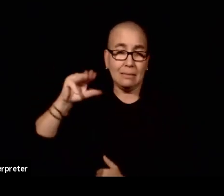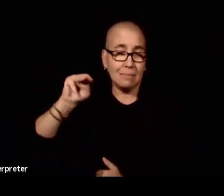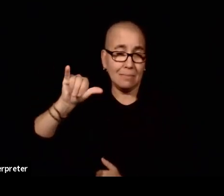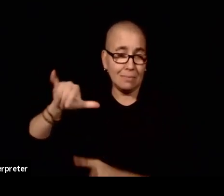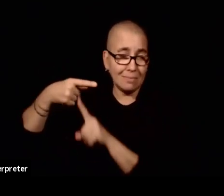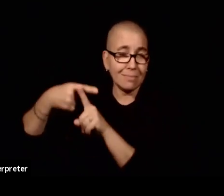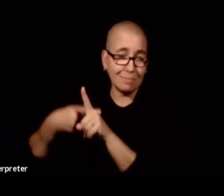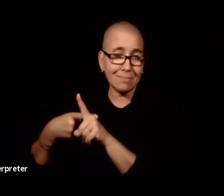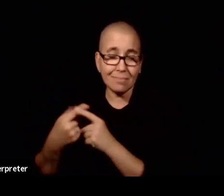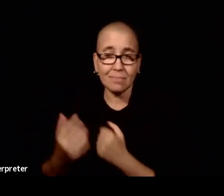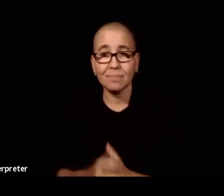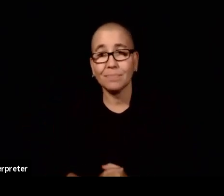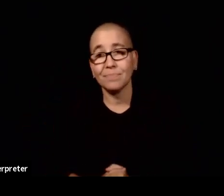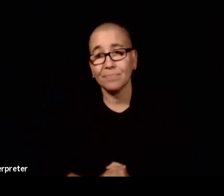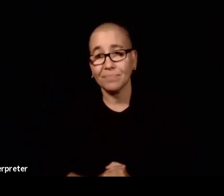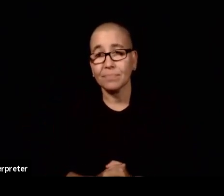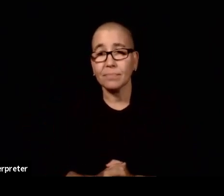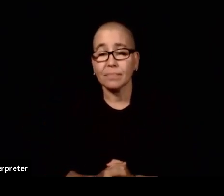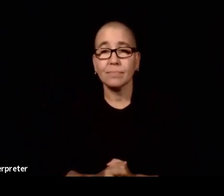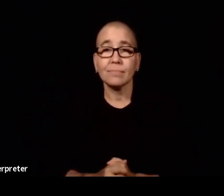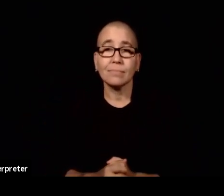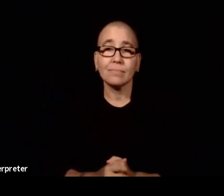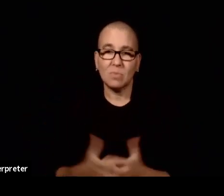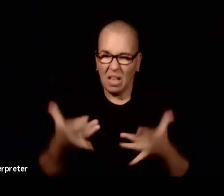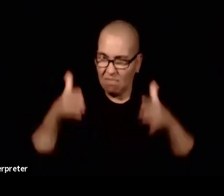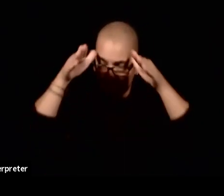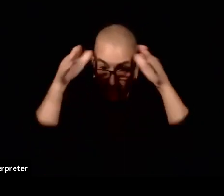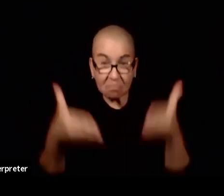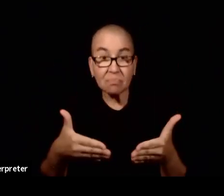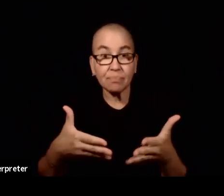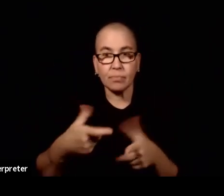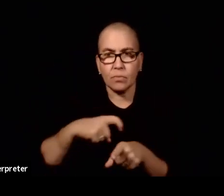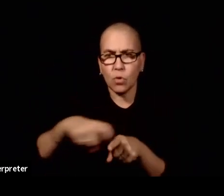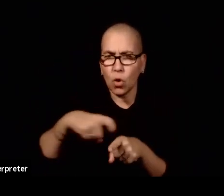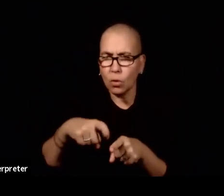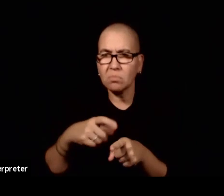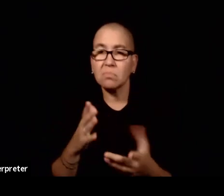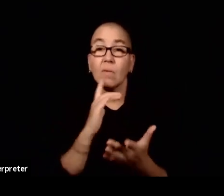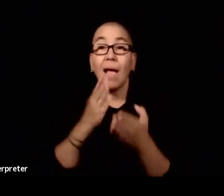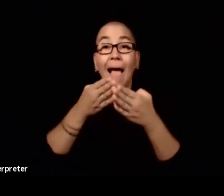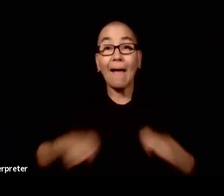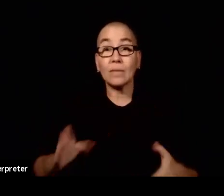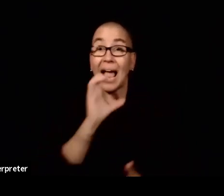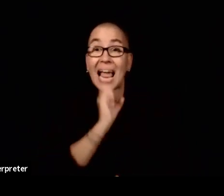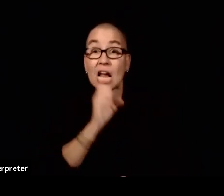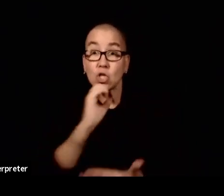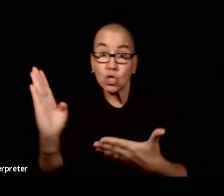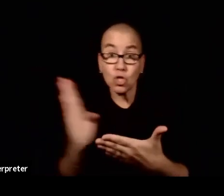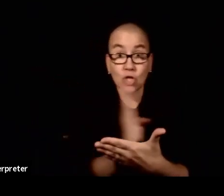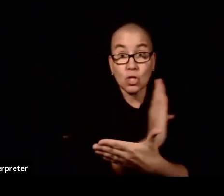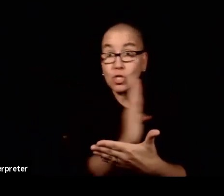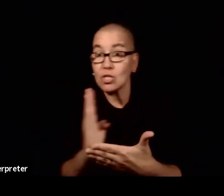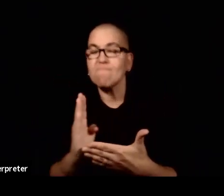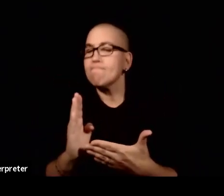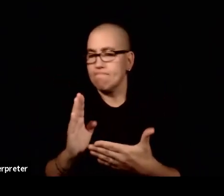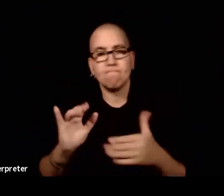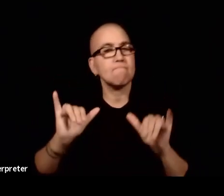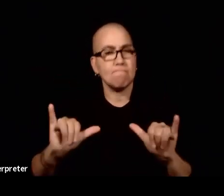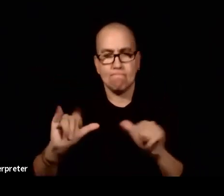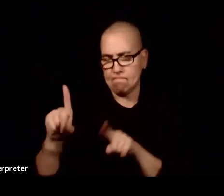focus of our call today. The median age of our cases remains at 36.0 years old. That